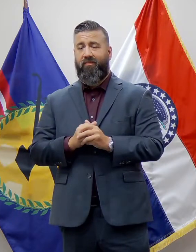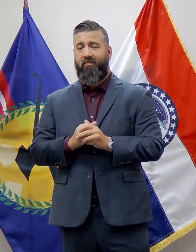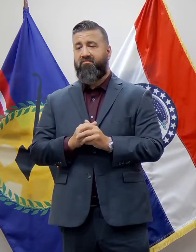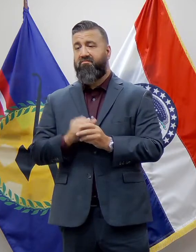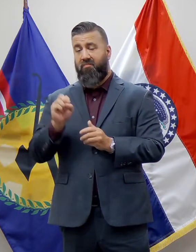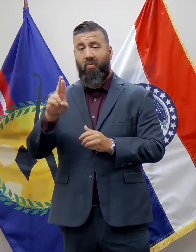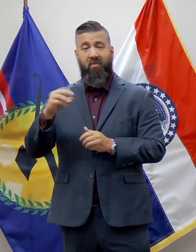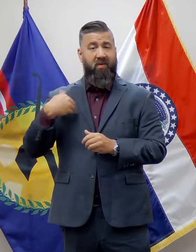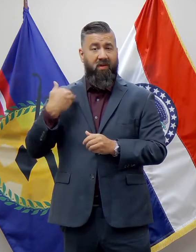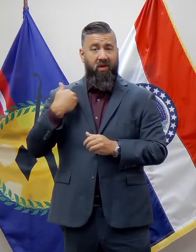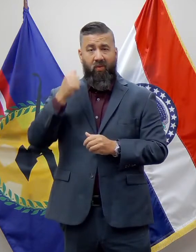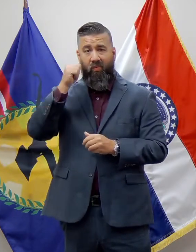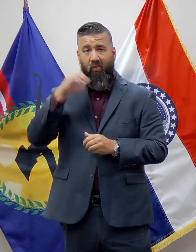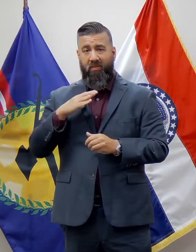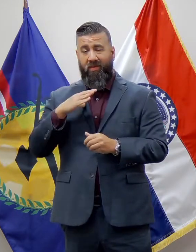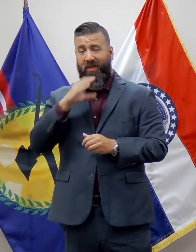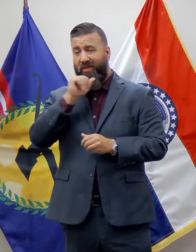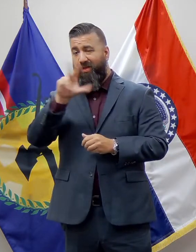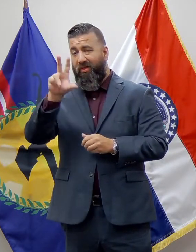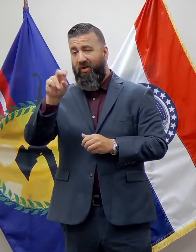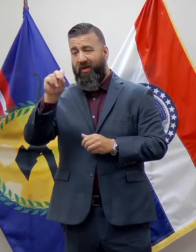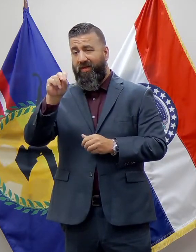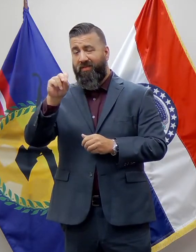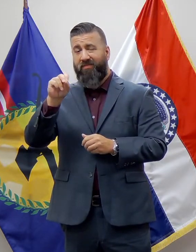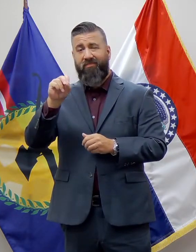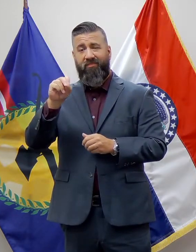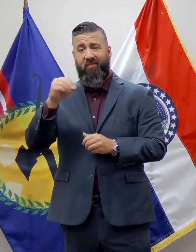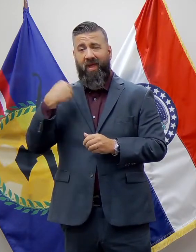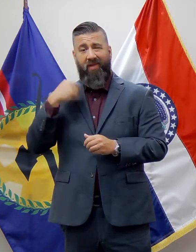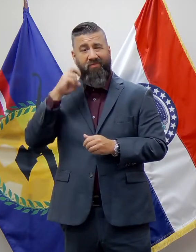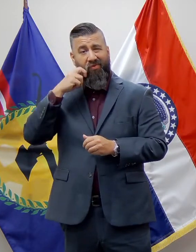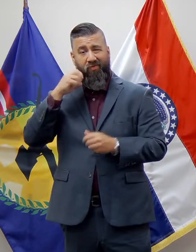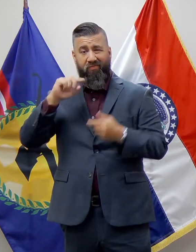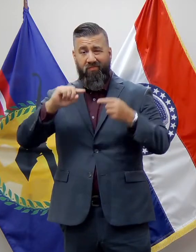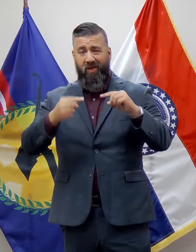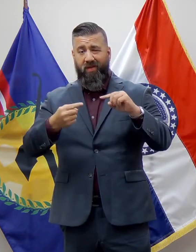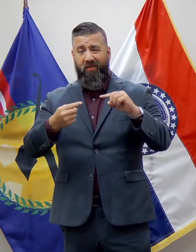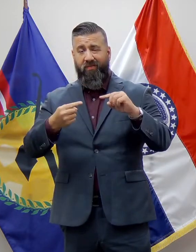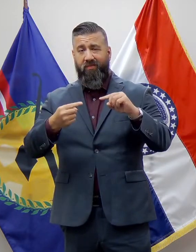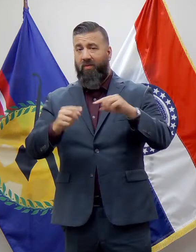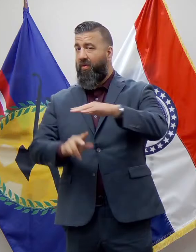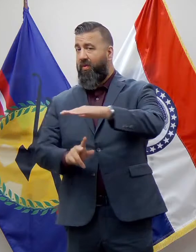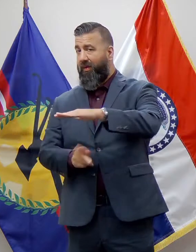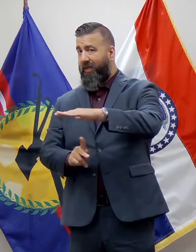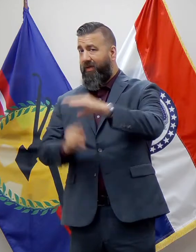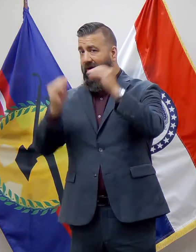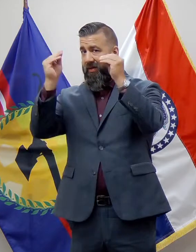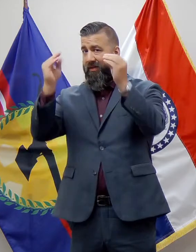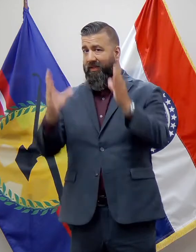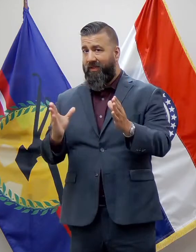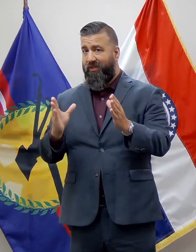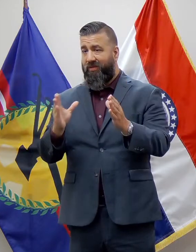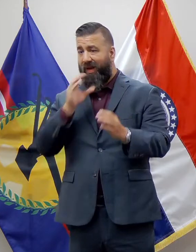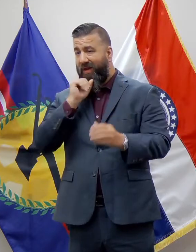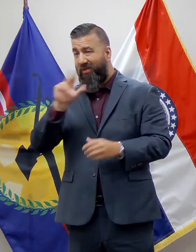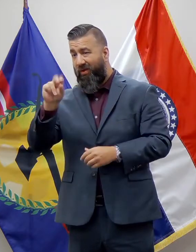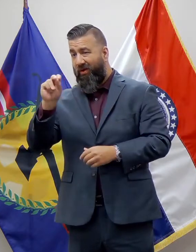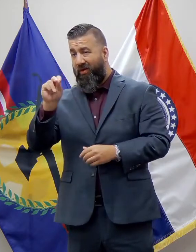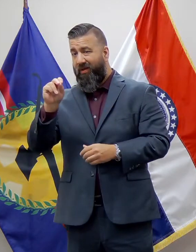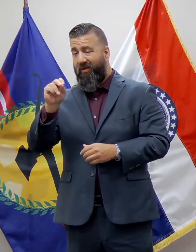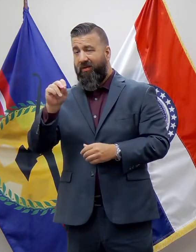30s with intermittent nerve pain. Or the kindergarten teacher in her 30s who gets breathless when she walks up the